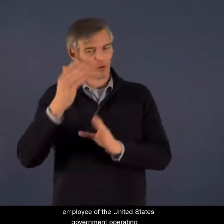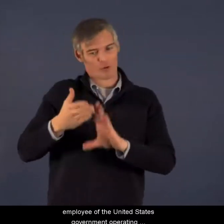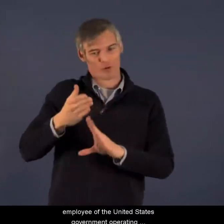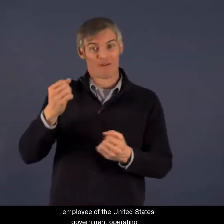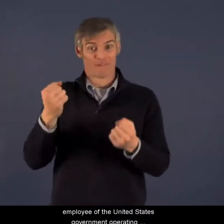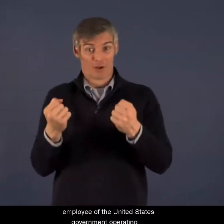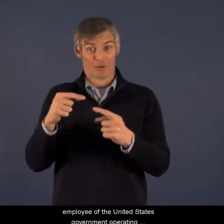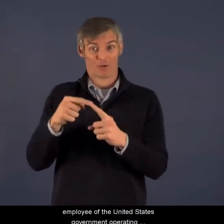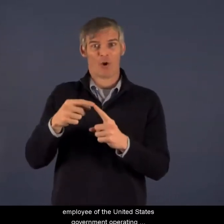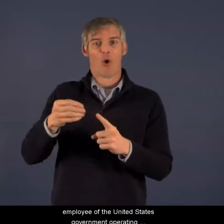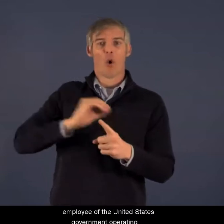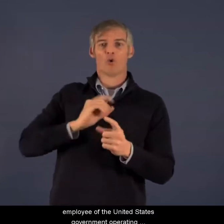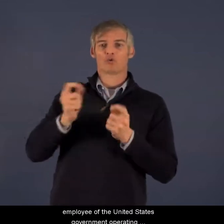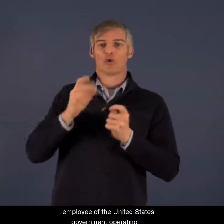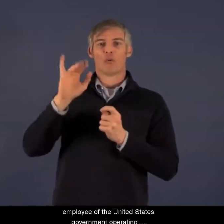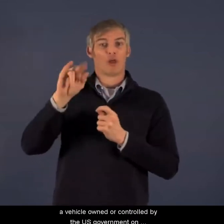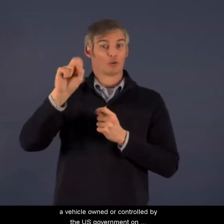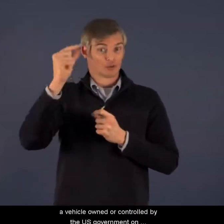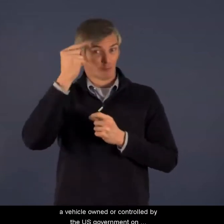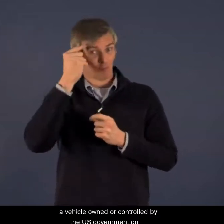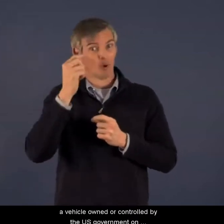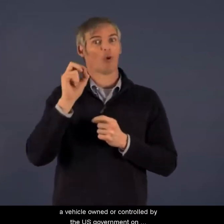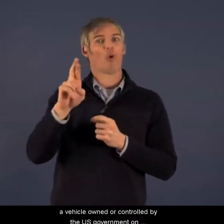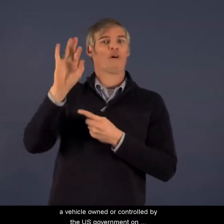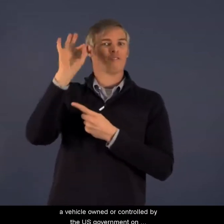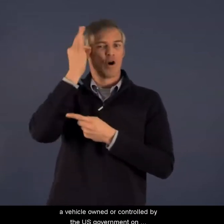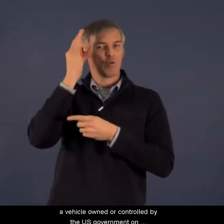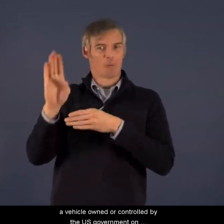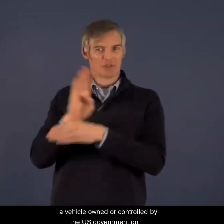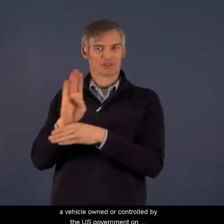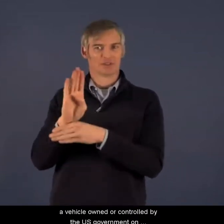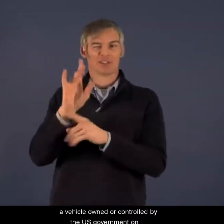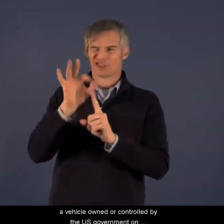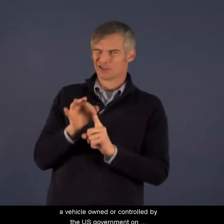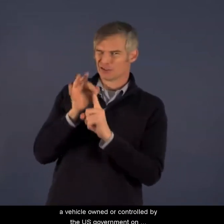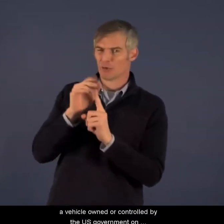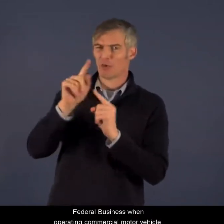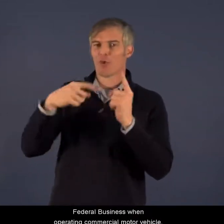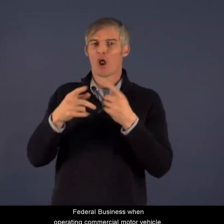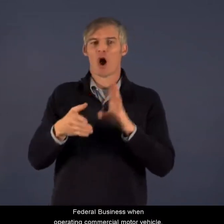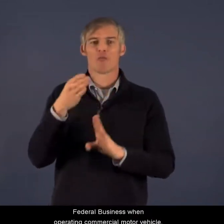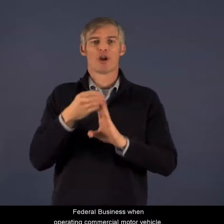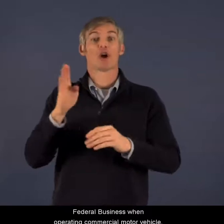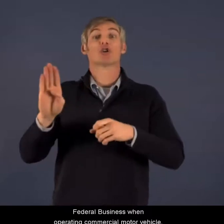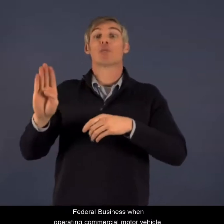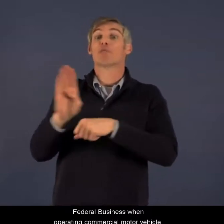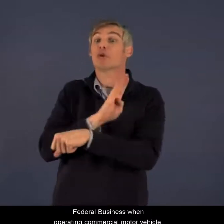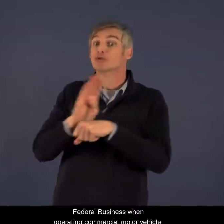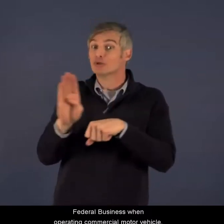of the United States government operating a vehicle owned or controlled by the U.S. government on federal business, except when